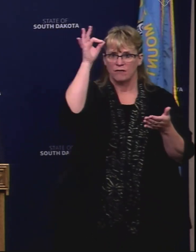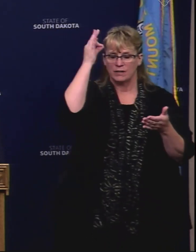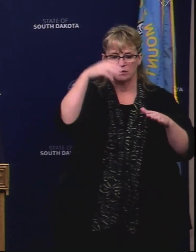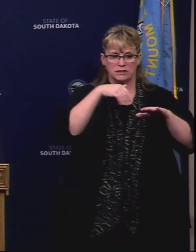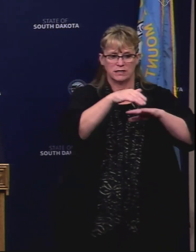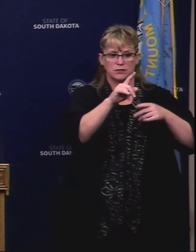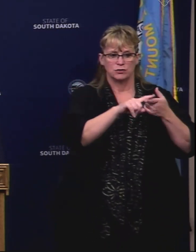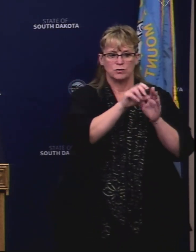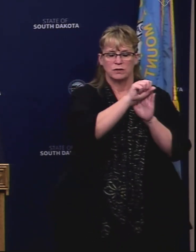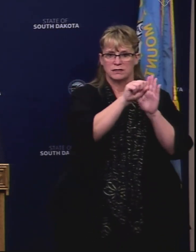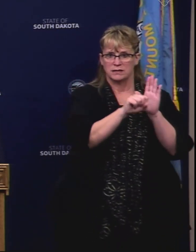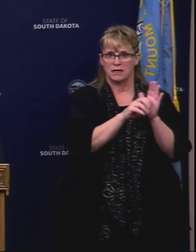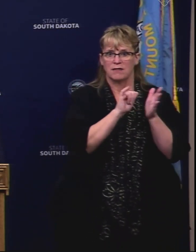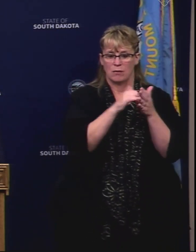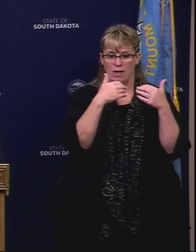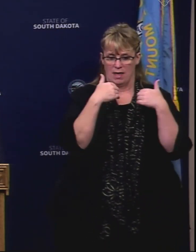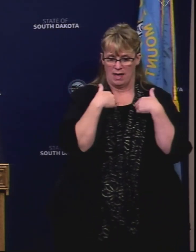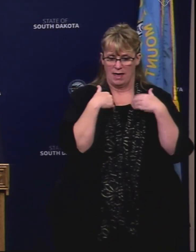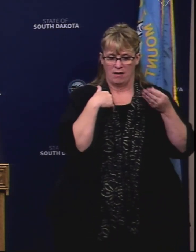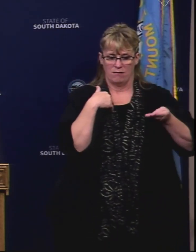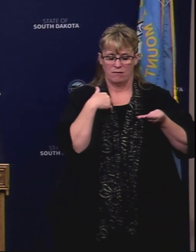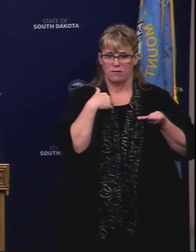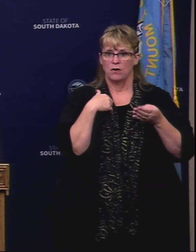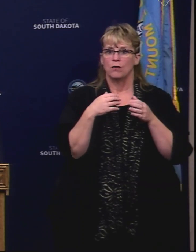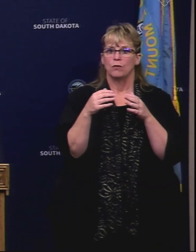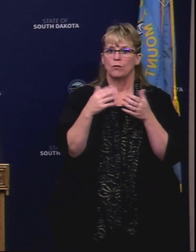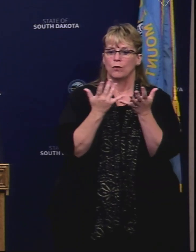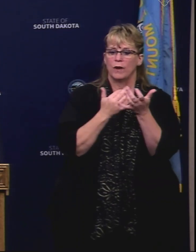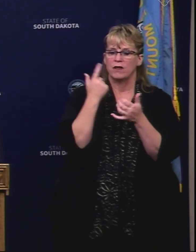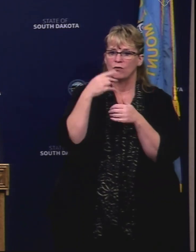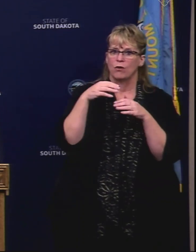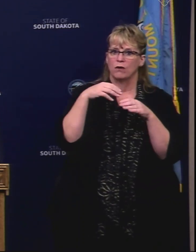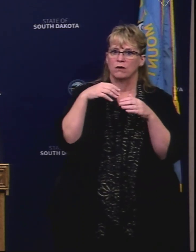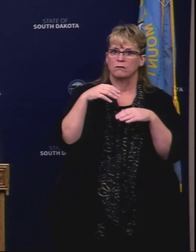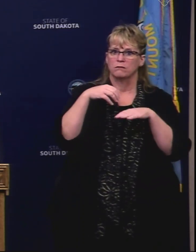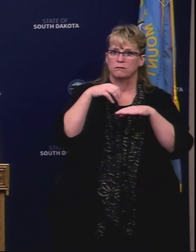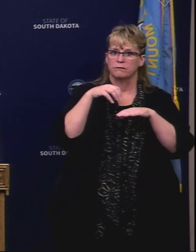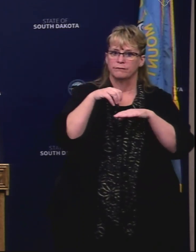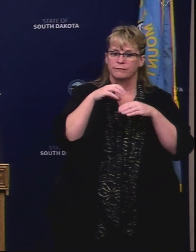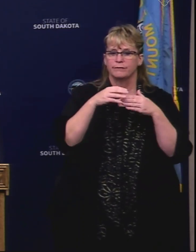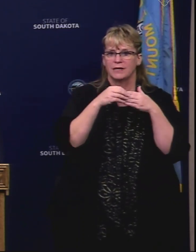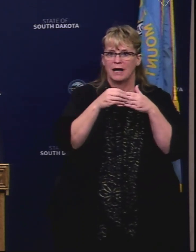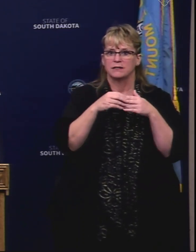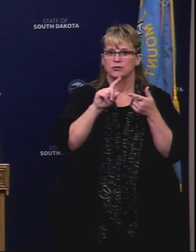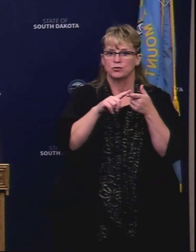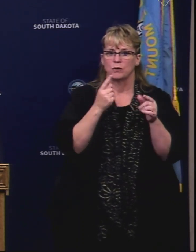has sent to us that we have, and we're looking for guidance on how to appropriately spend that.